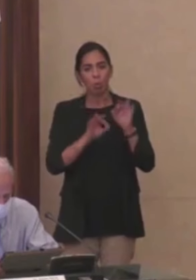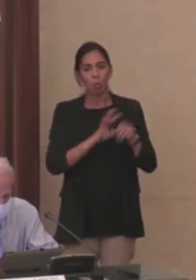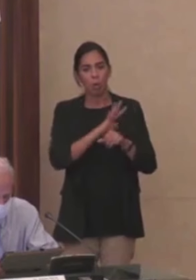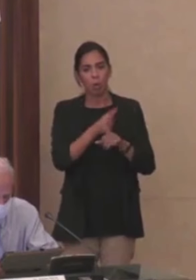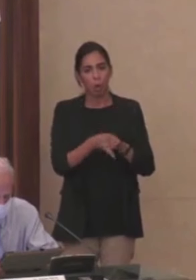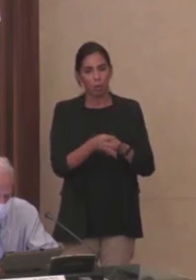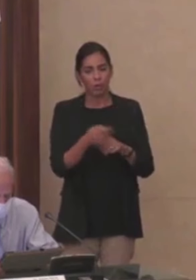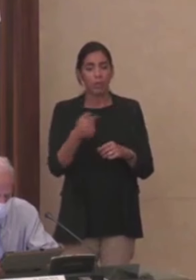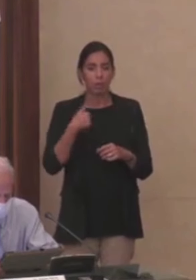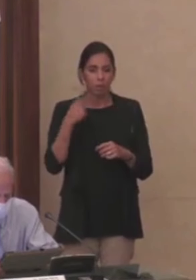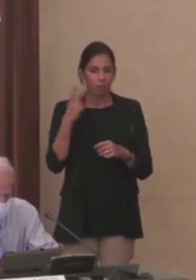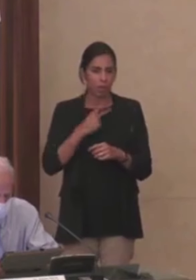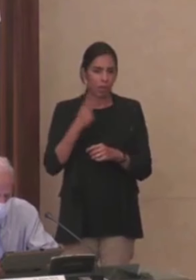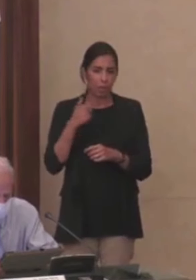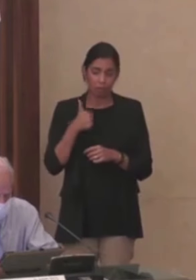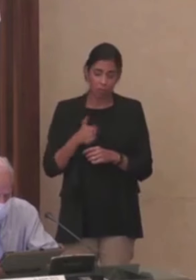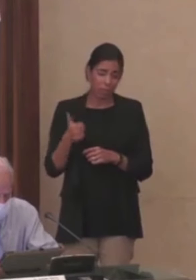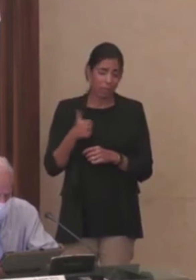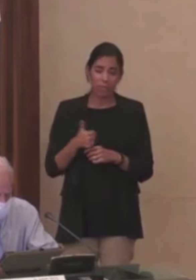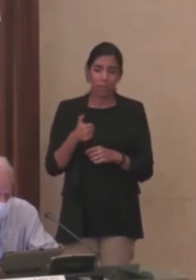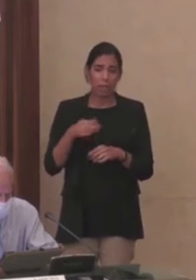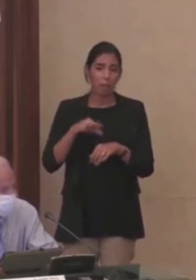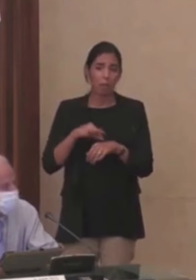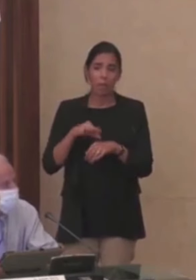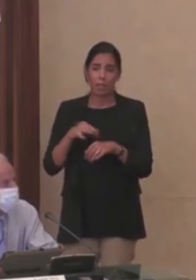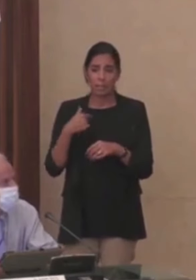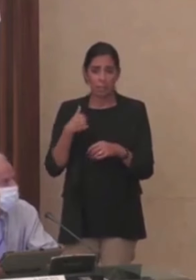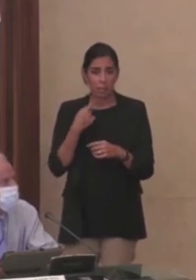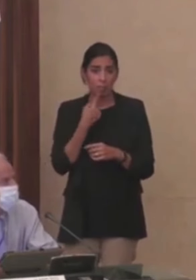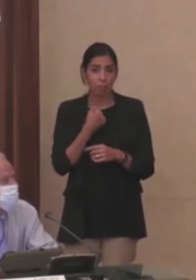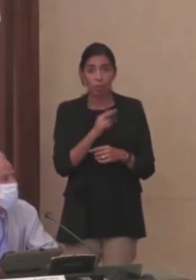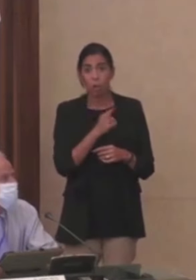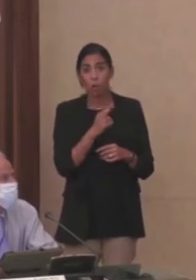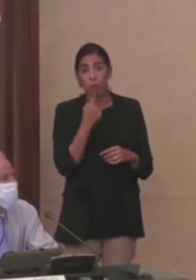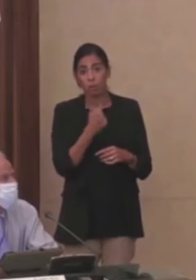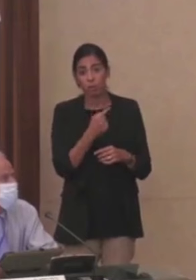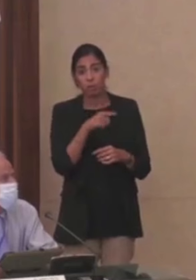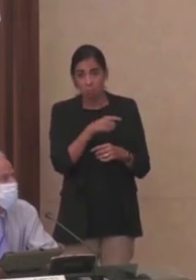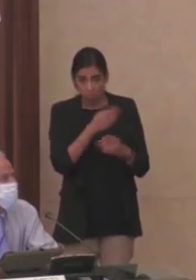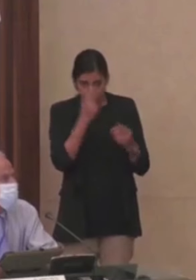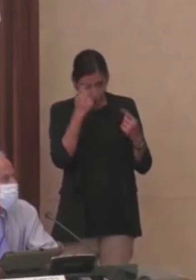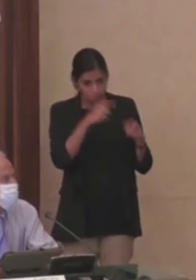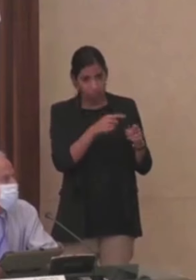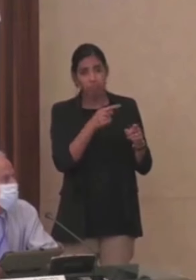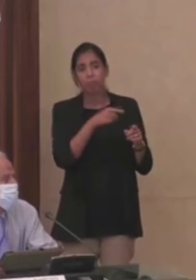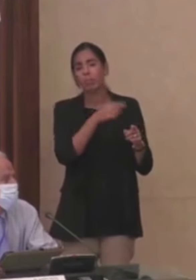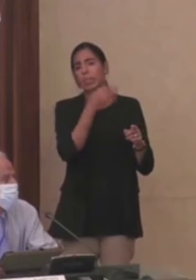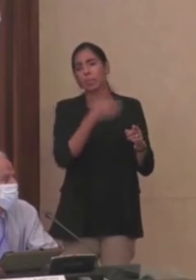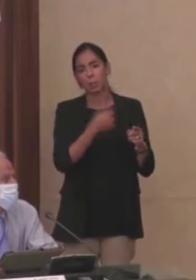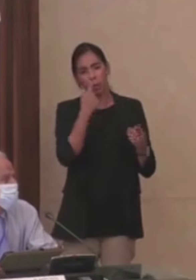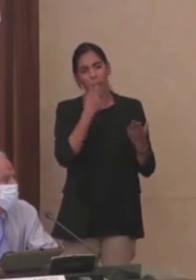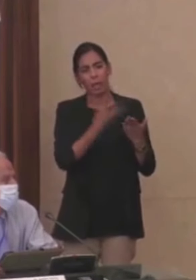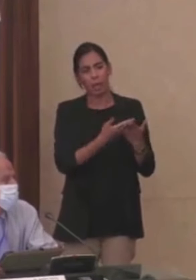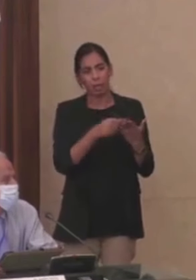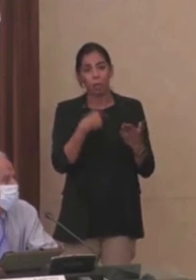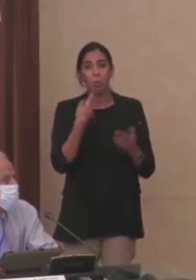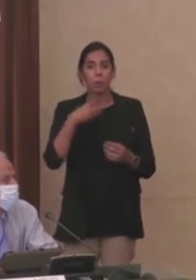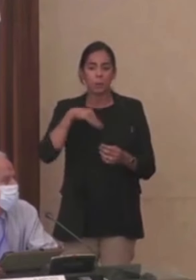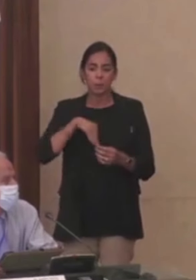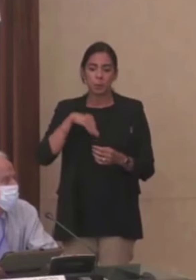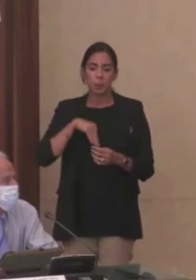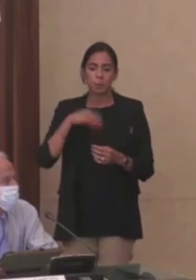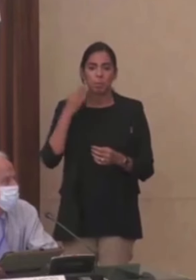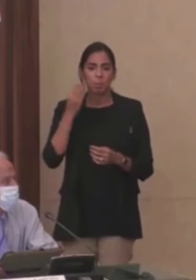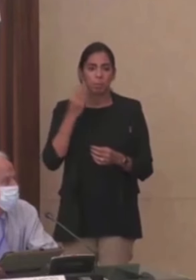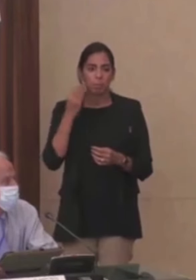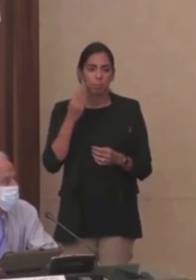I had hundreds of patients, so I said to Robert, well, take care of it. You and Lily, I'm sure you will be